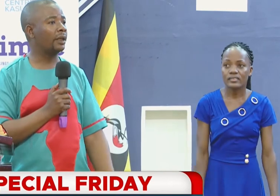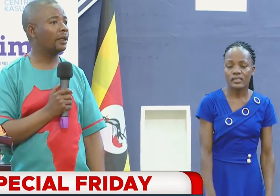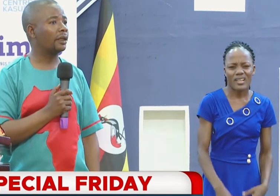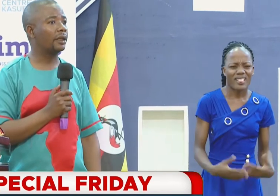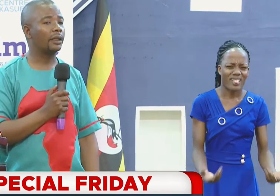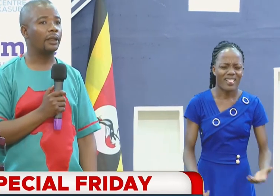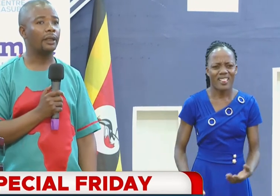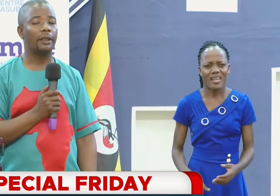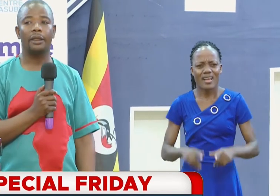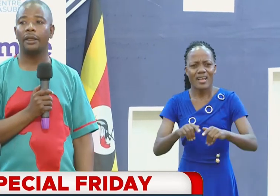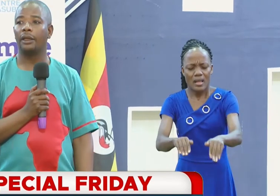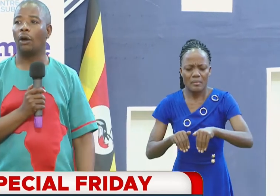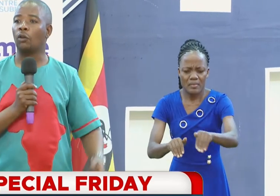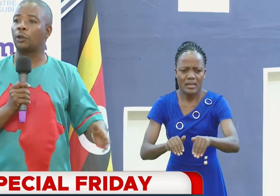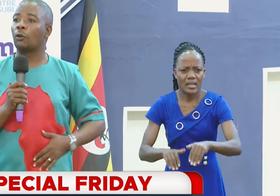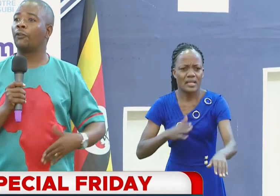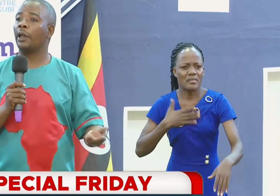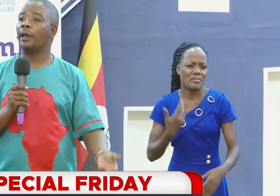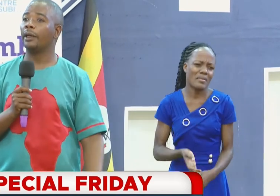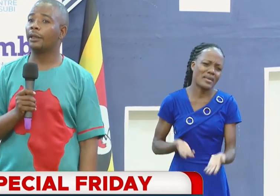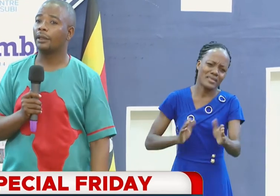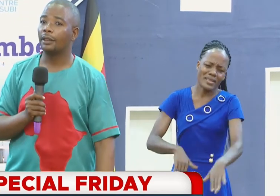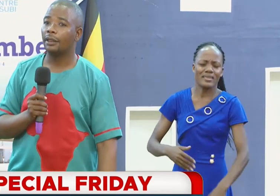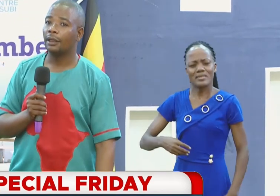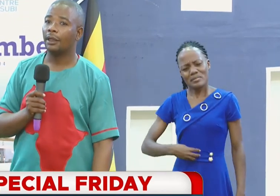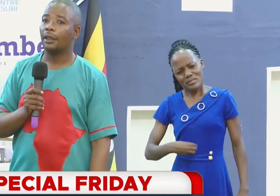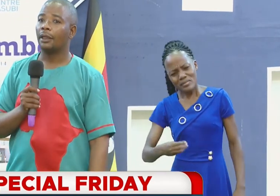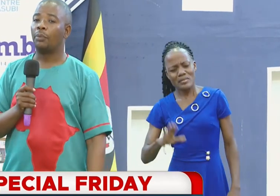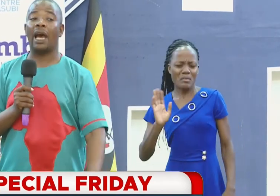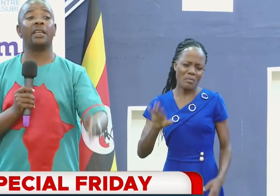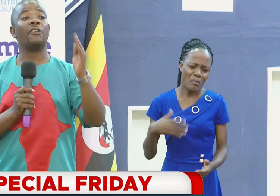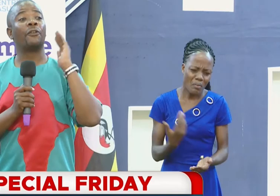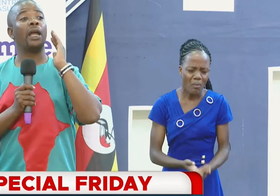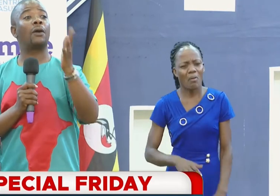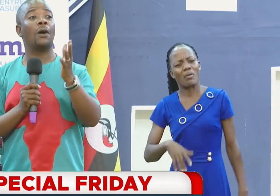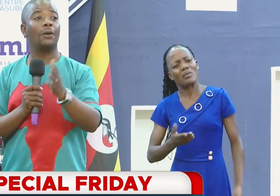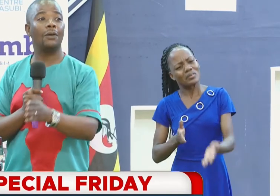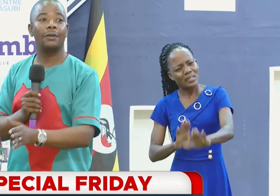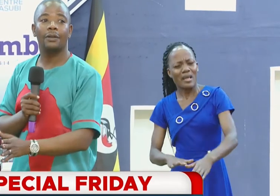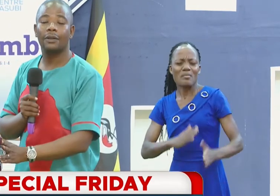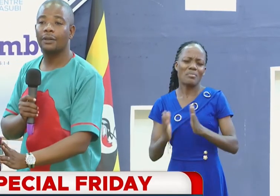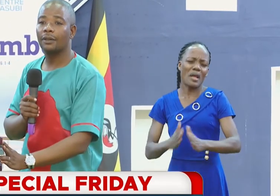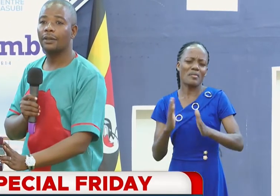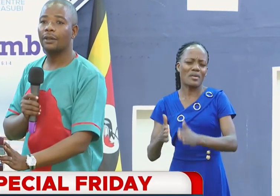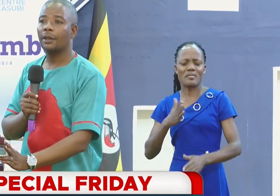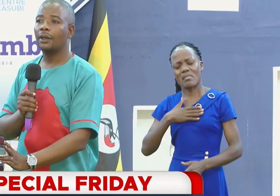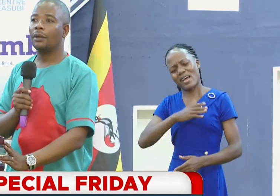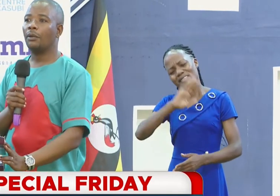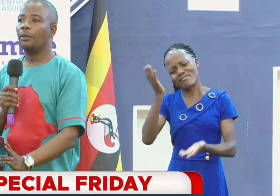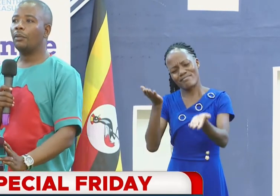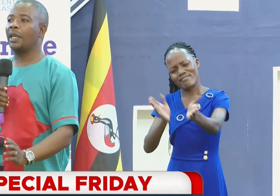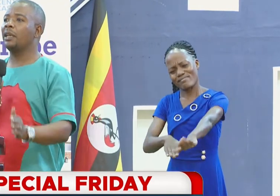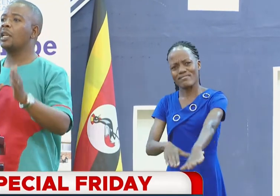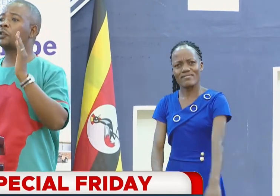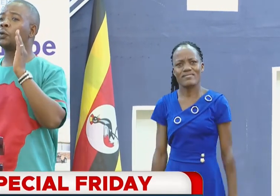it? My garden is dead. My stomach is dead. A plan is now corrupt